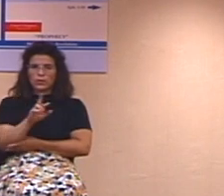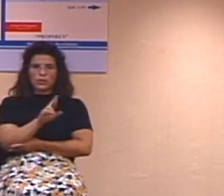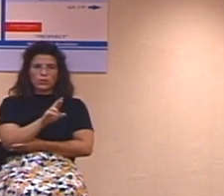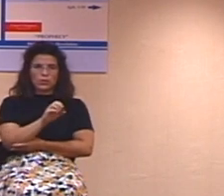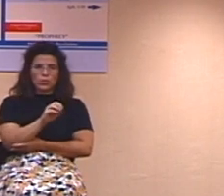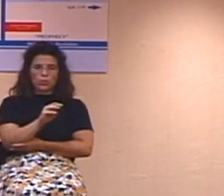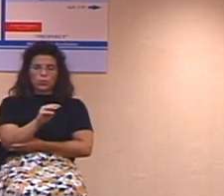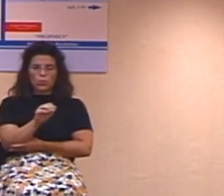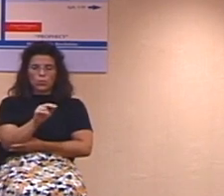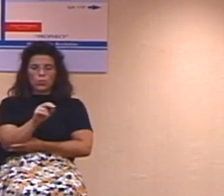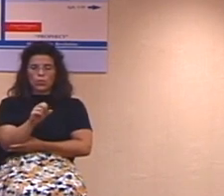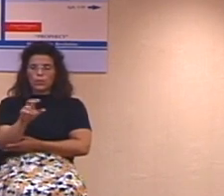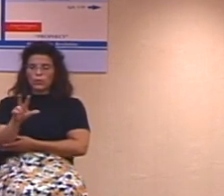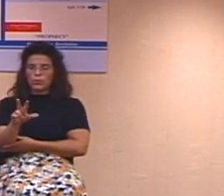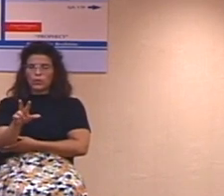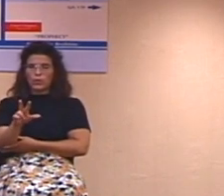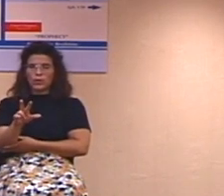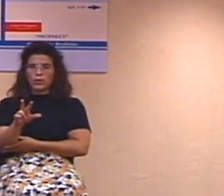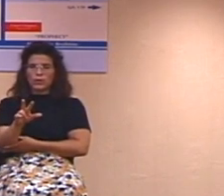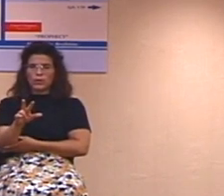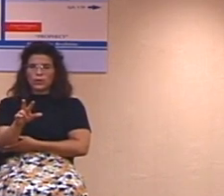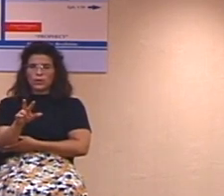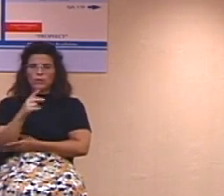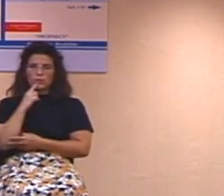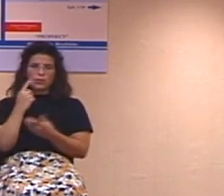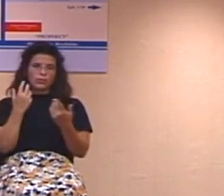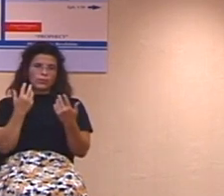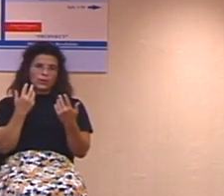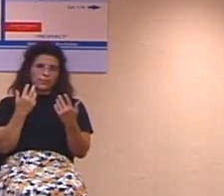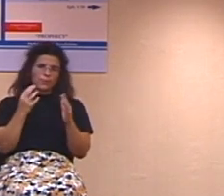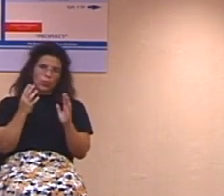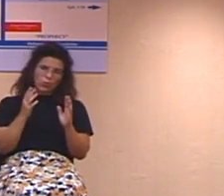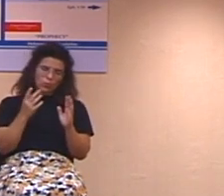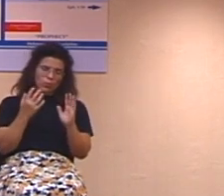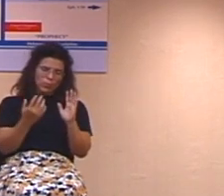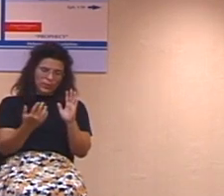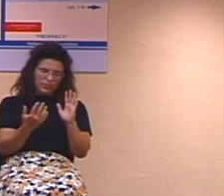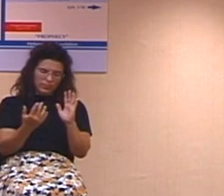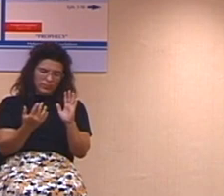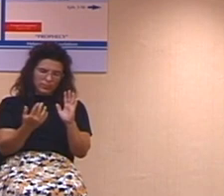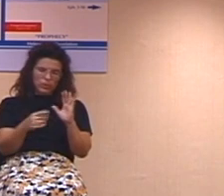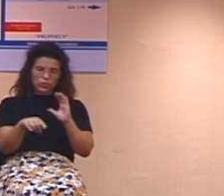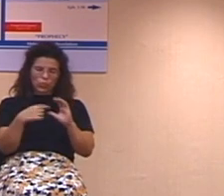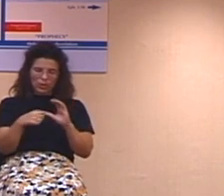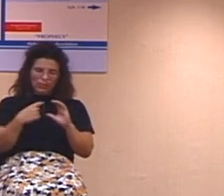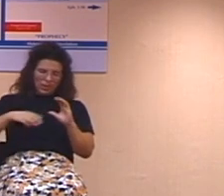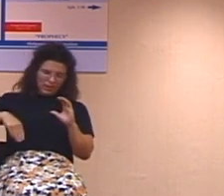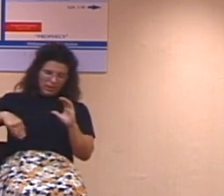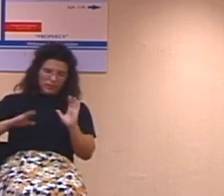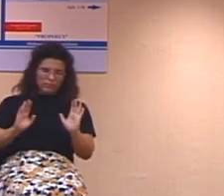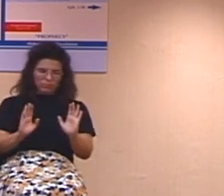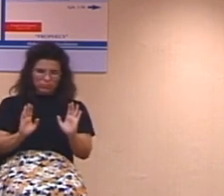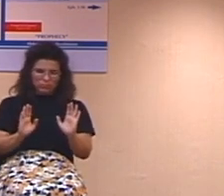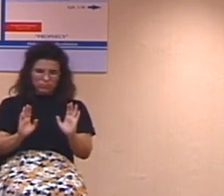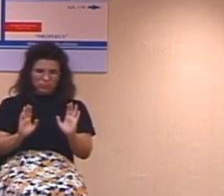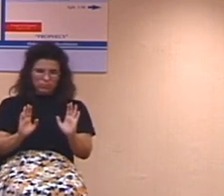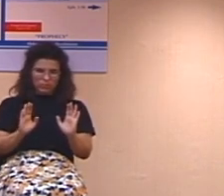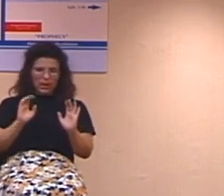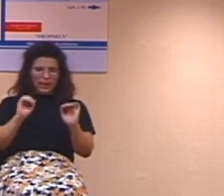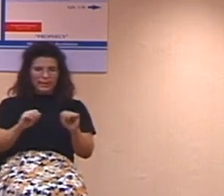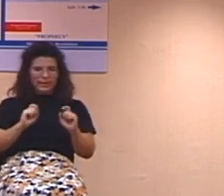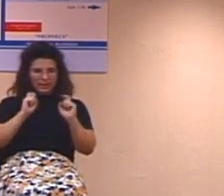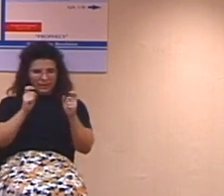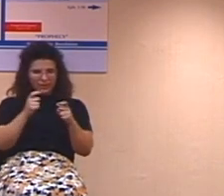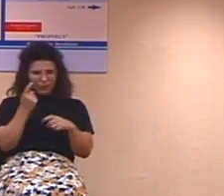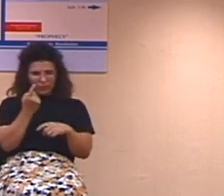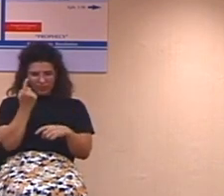3. And you say, okay, Rick, just hold on. Don't email me yet. I'm going to give you something